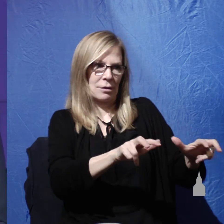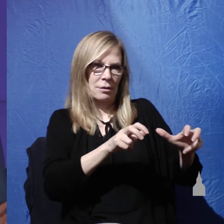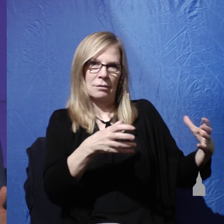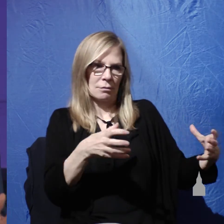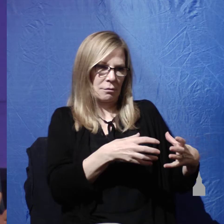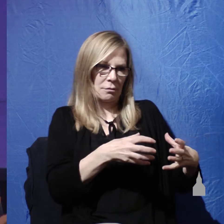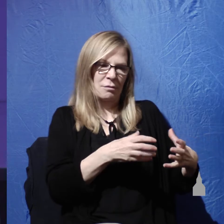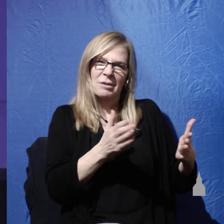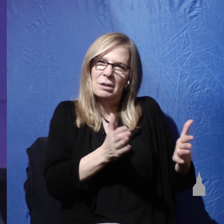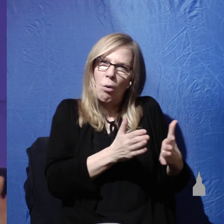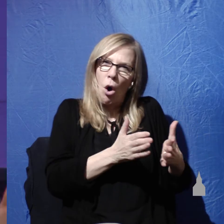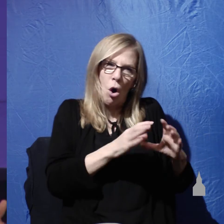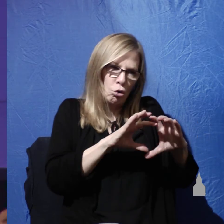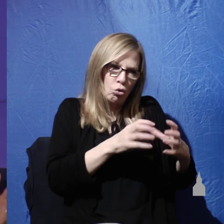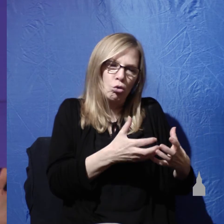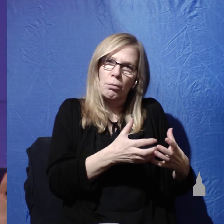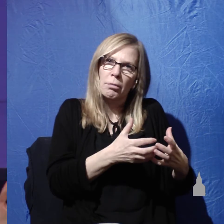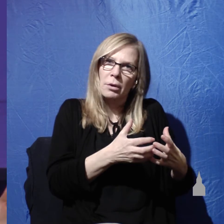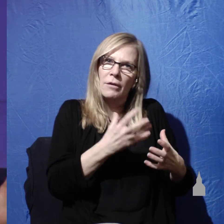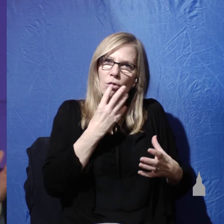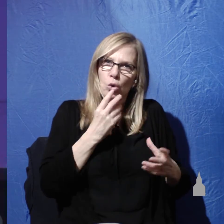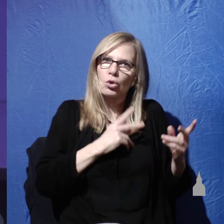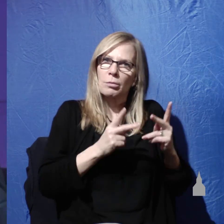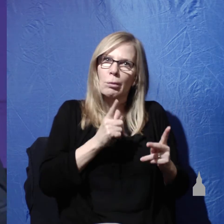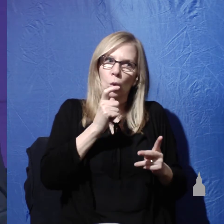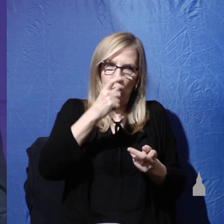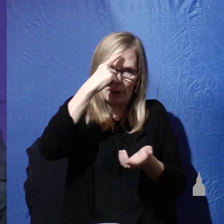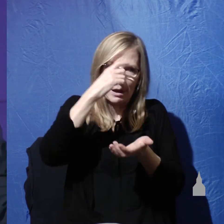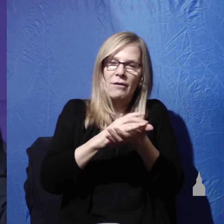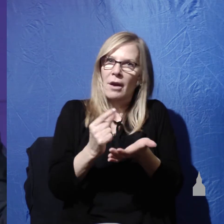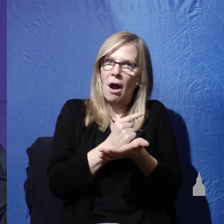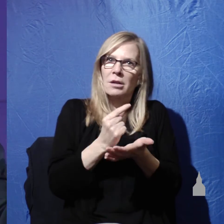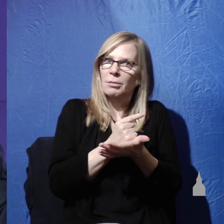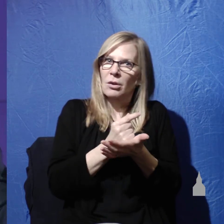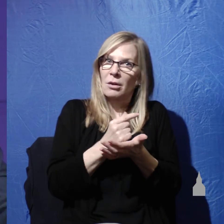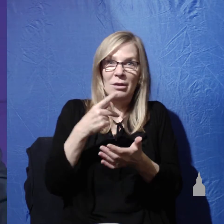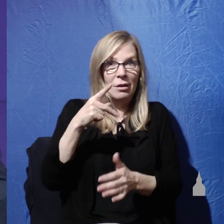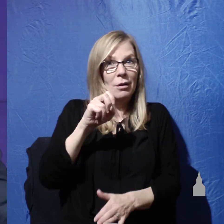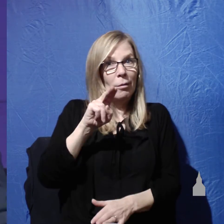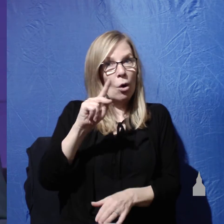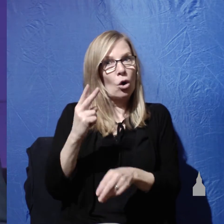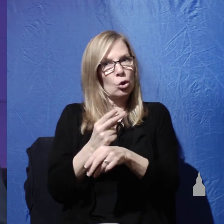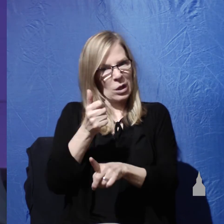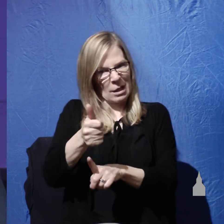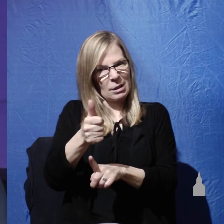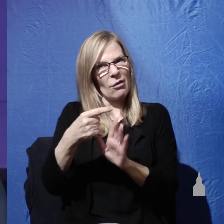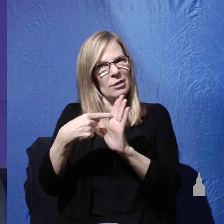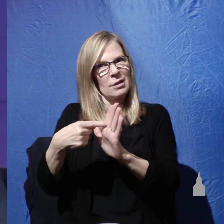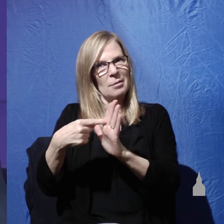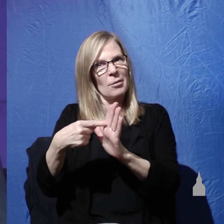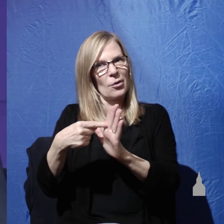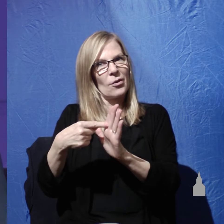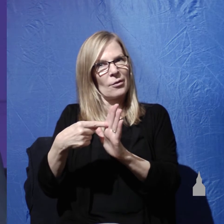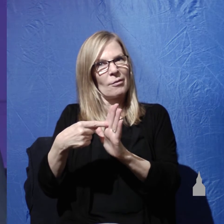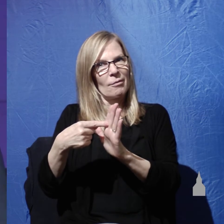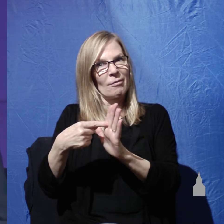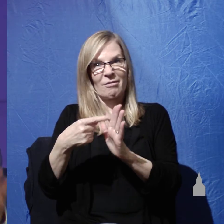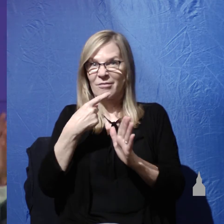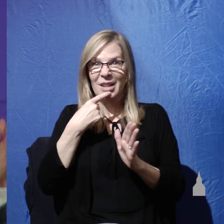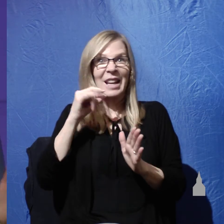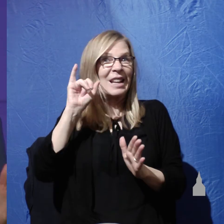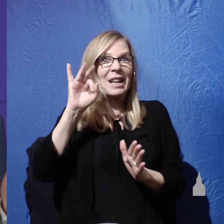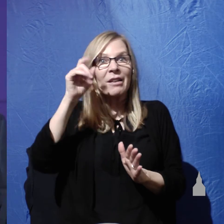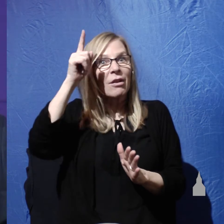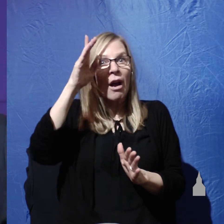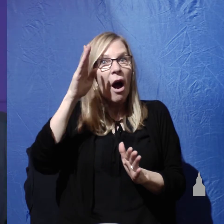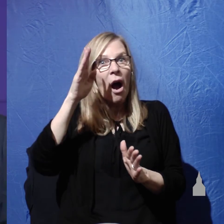means a small minority, a small number of Jewish people who believe the gospel. And Paul is using himself as an example of this. He said,